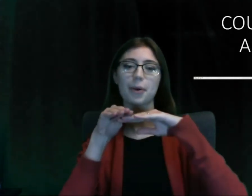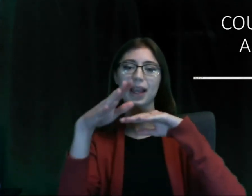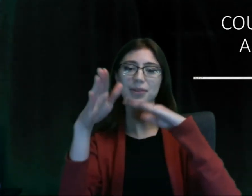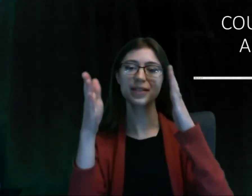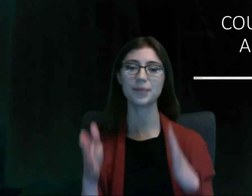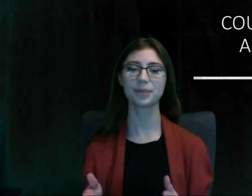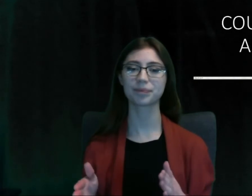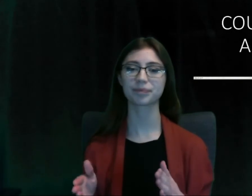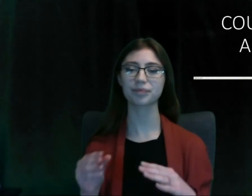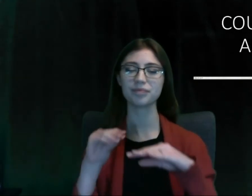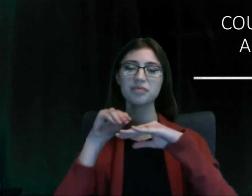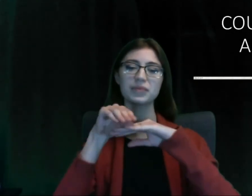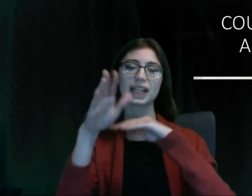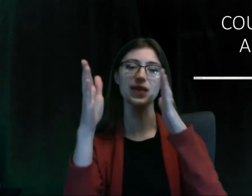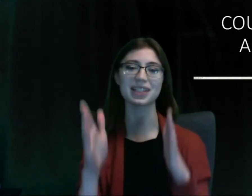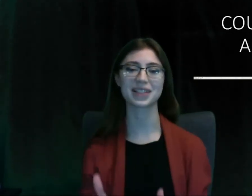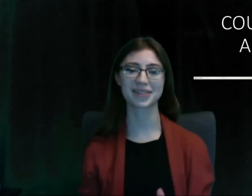counselor, advisor.